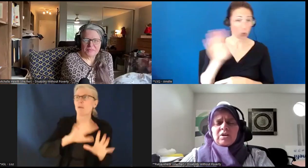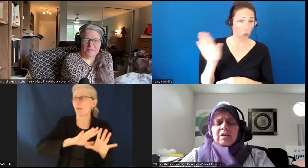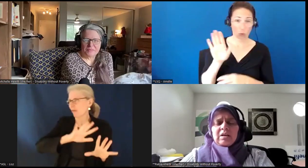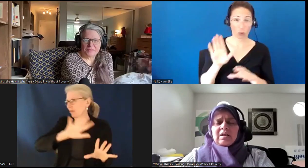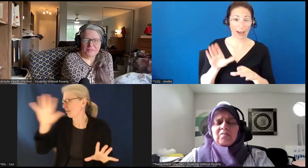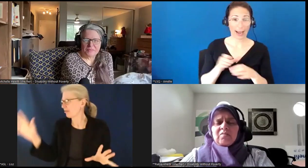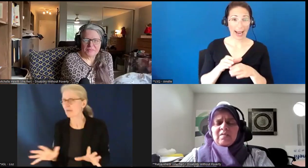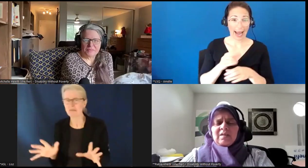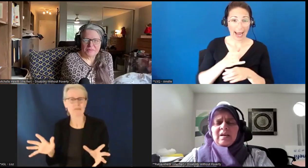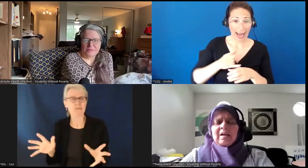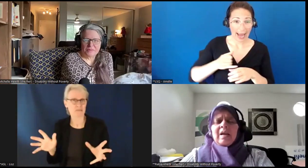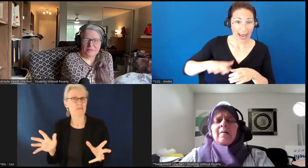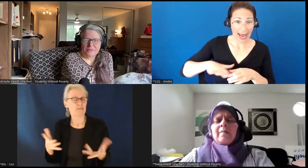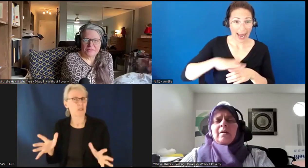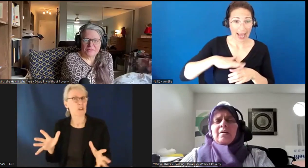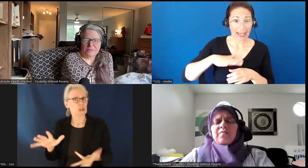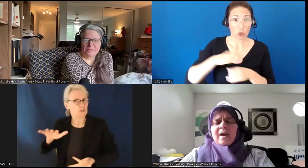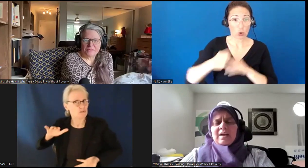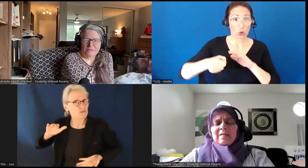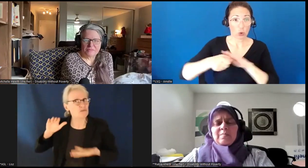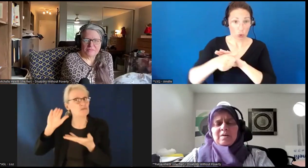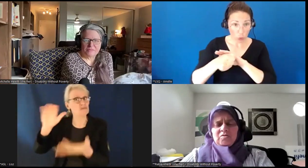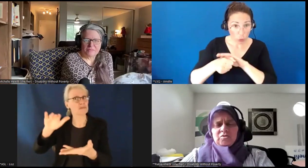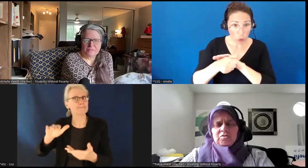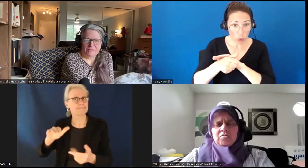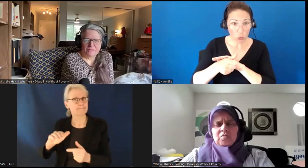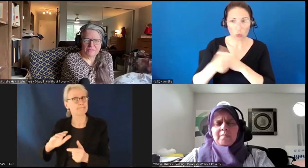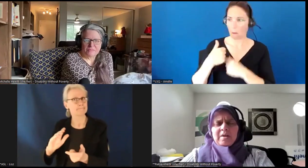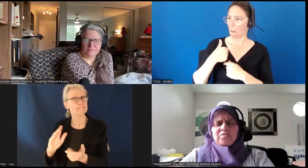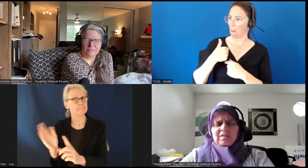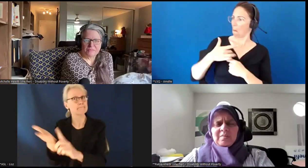part in convincing the finance